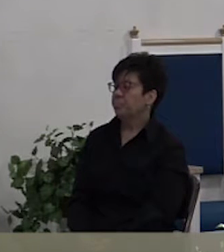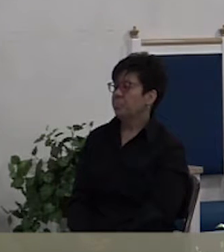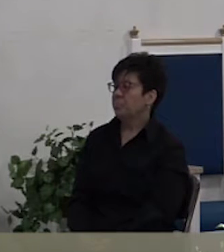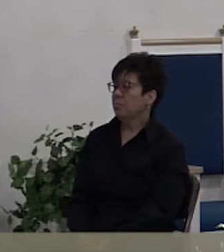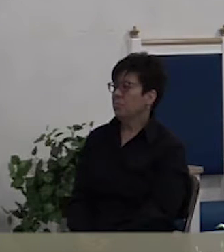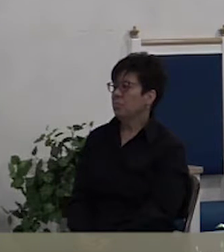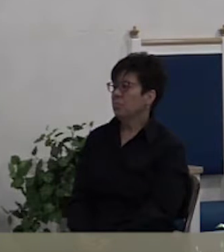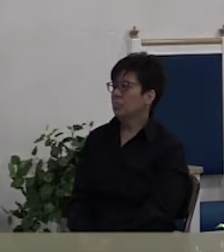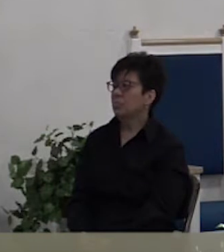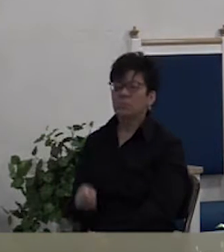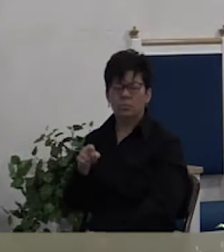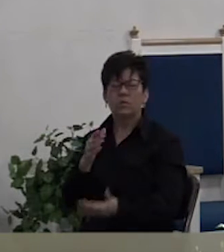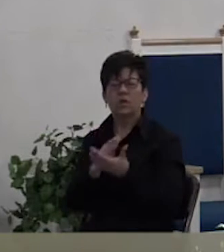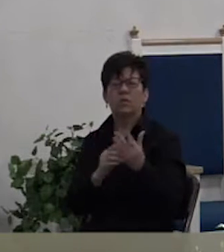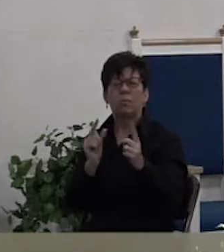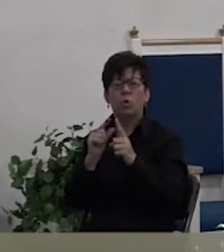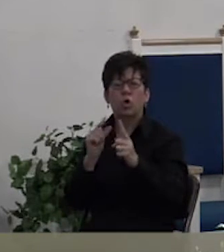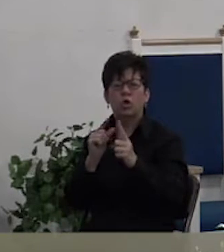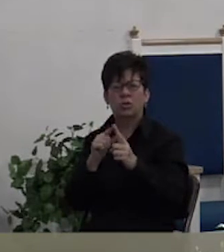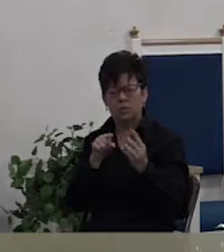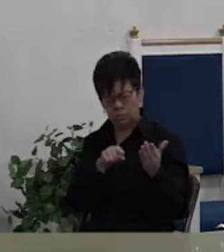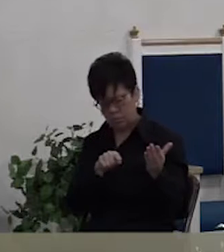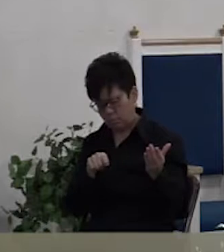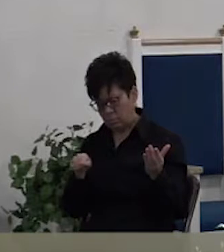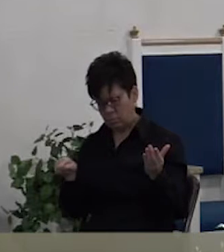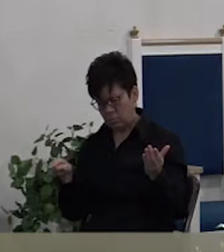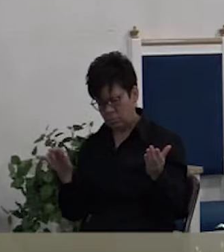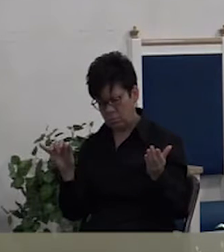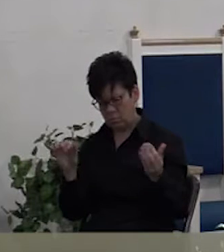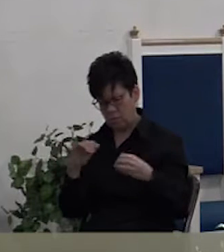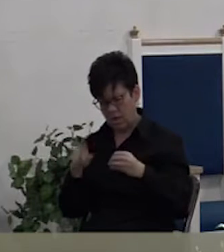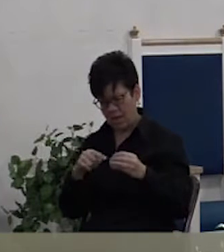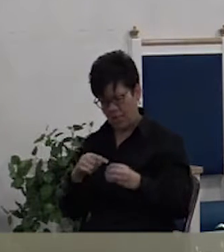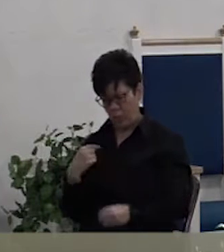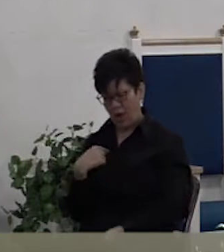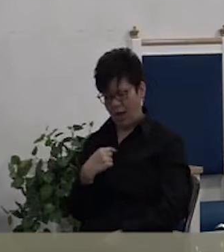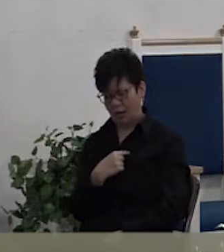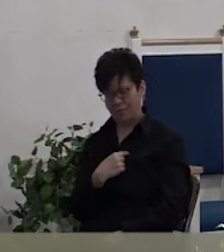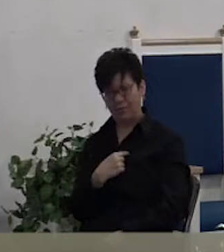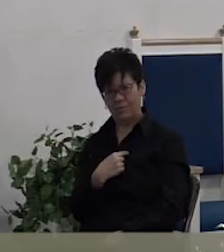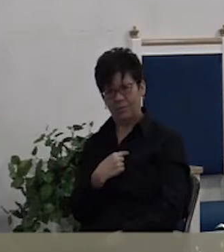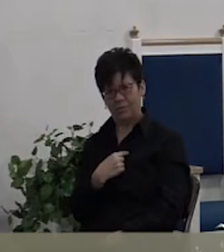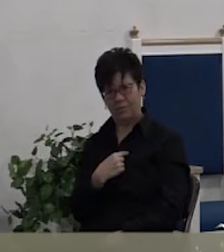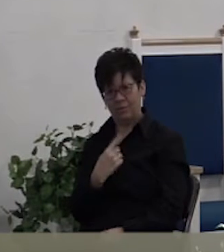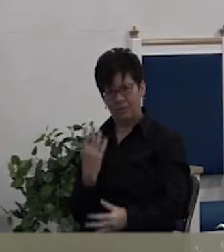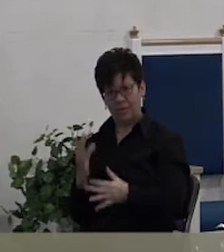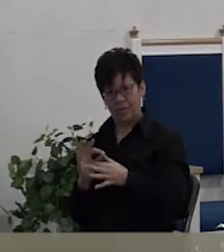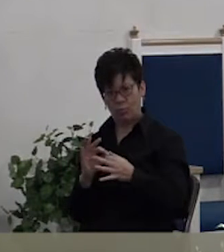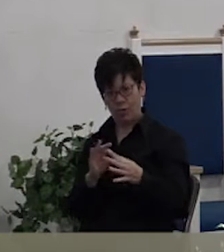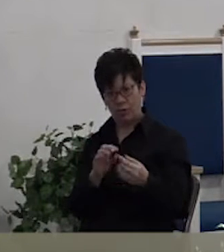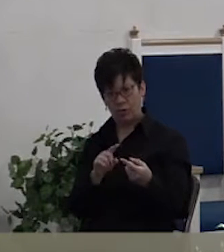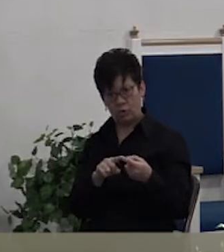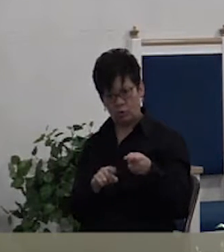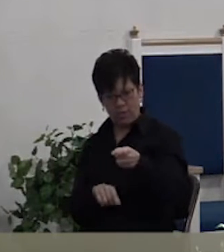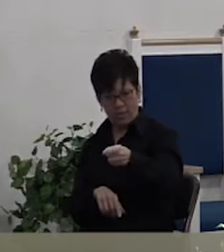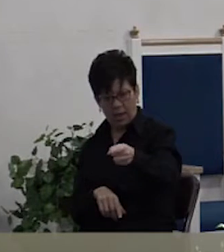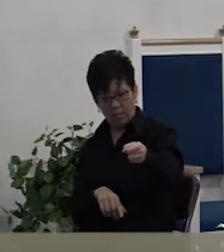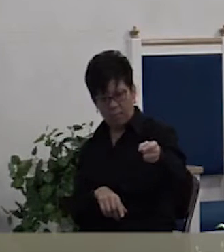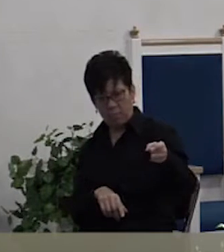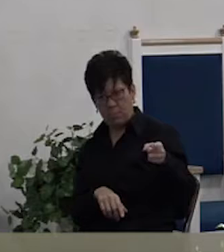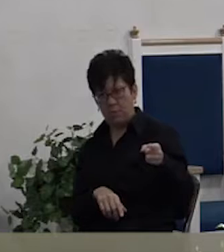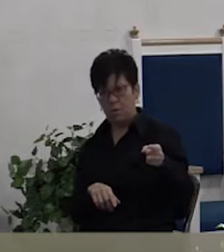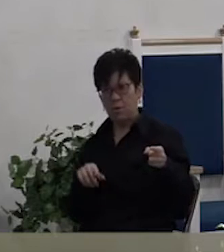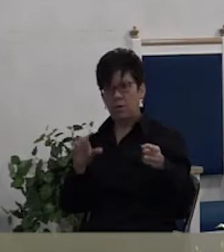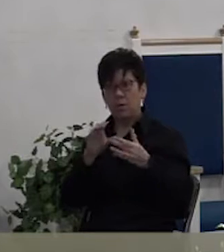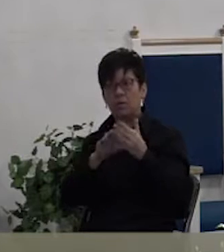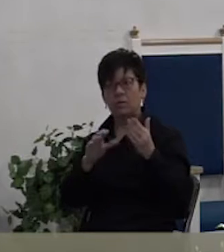He uses some words here. They were about us in reference to them. You know, in